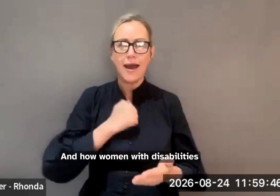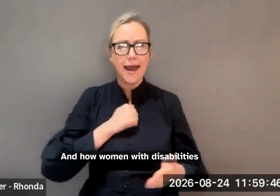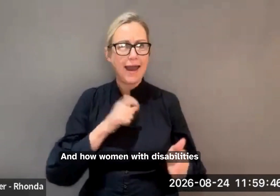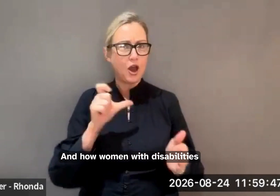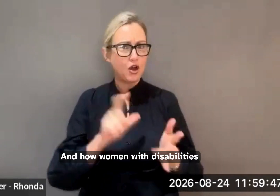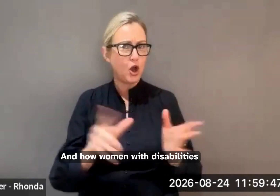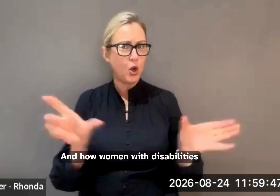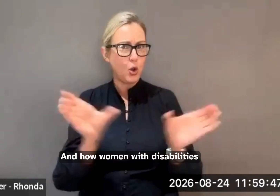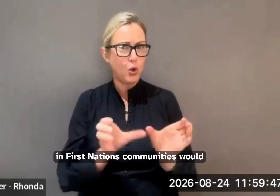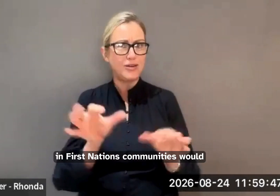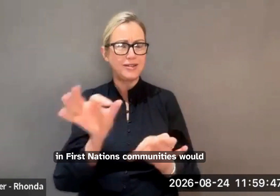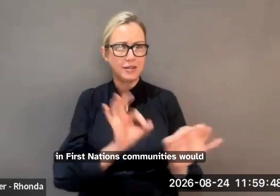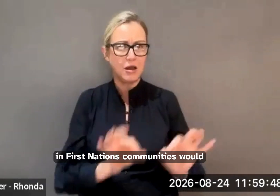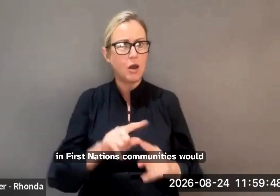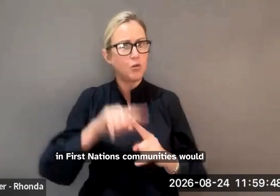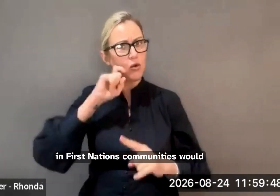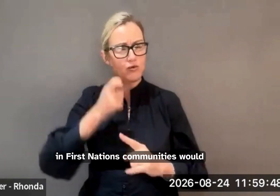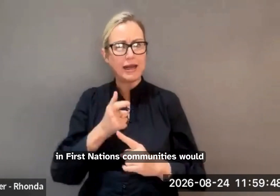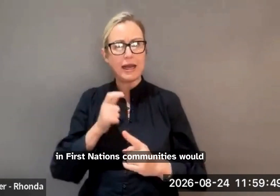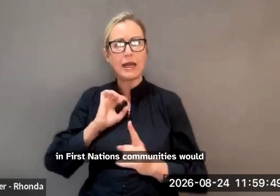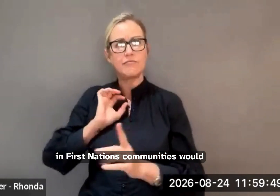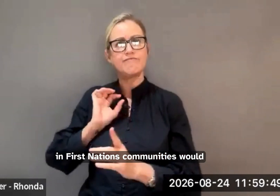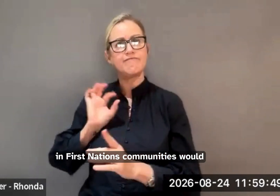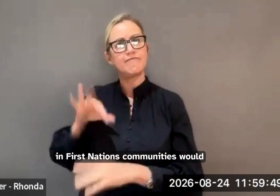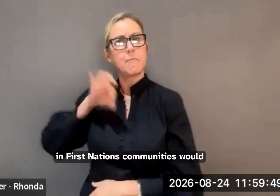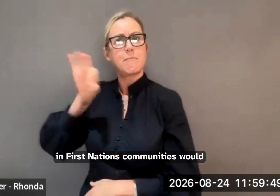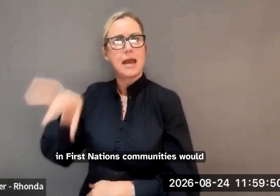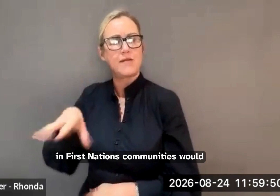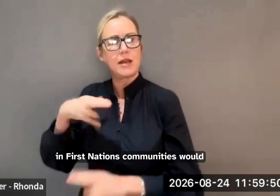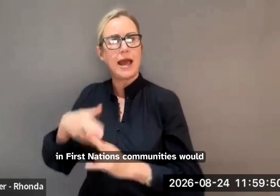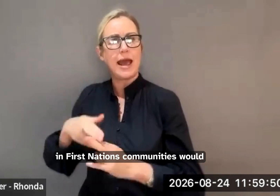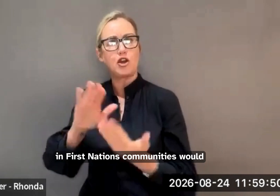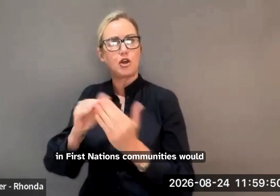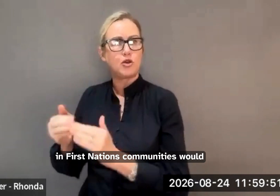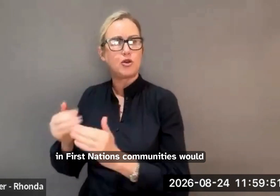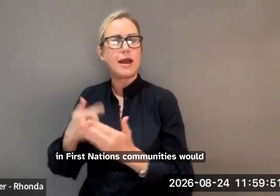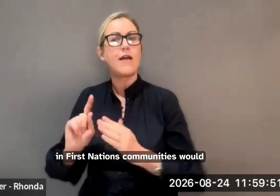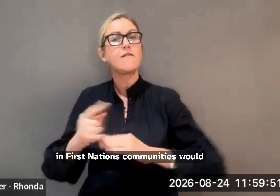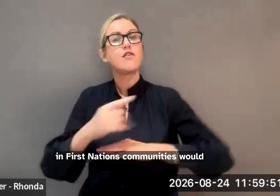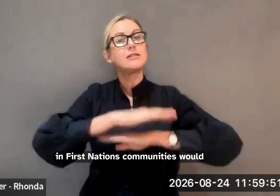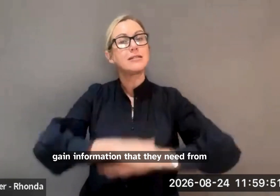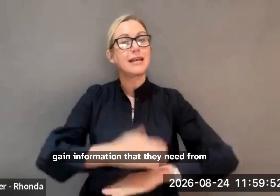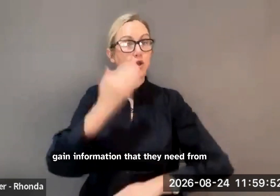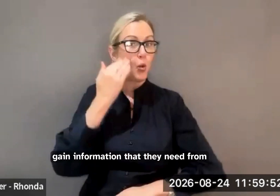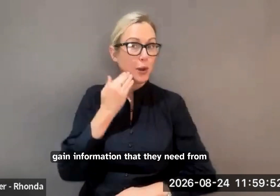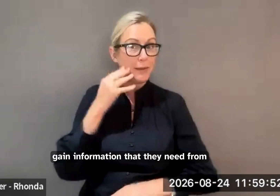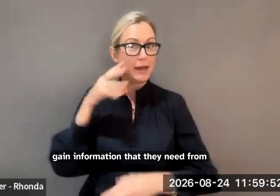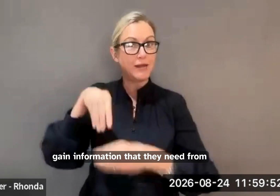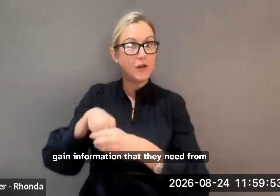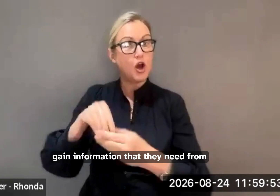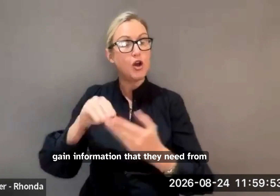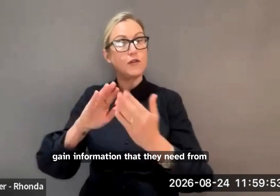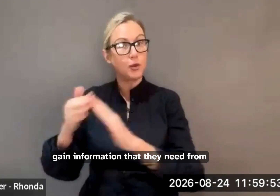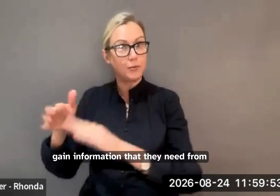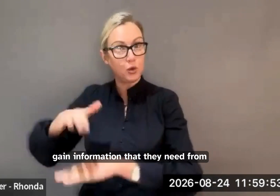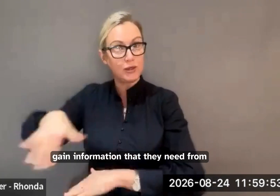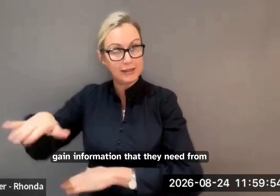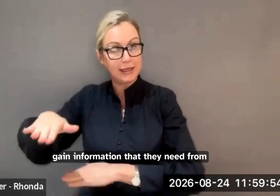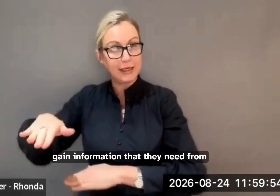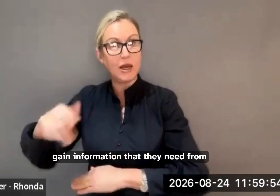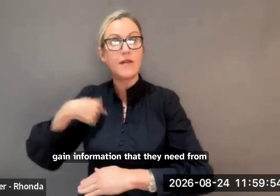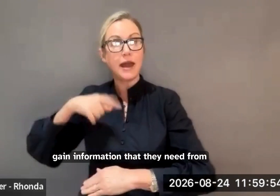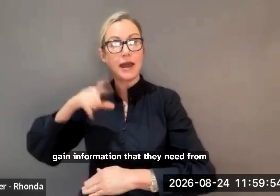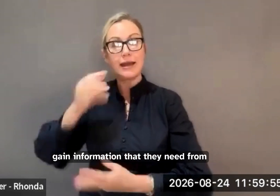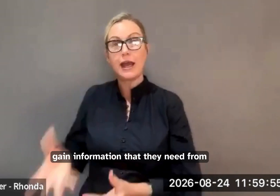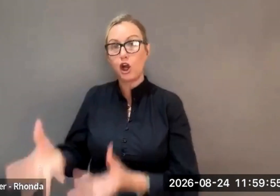And how women with disabilities in First Nations communities would gain information that they